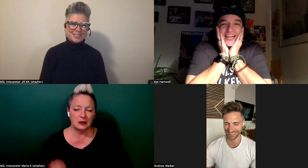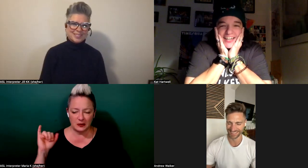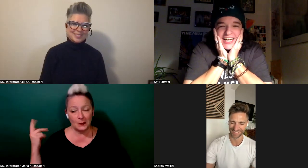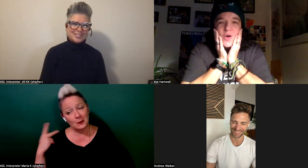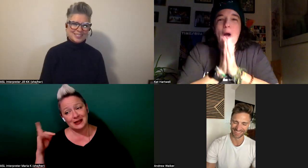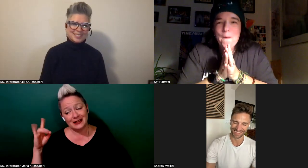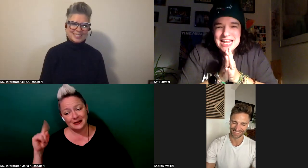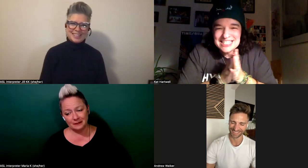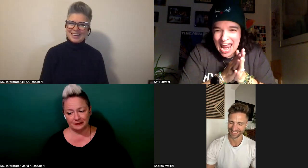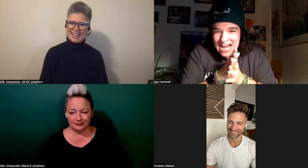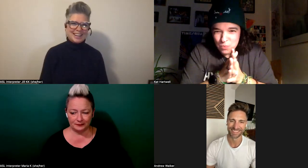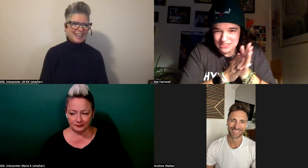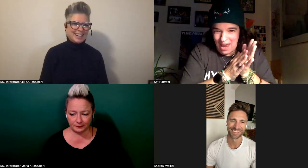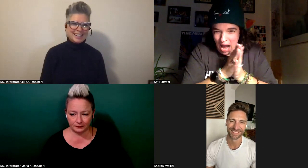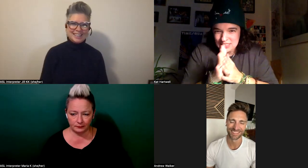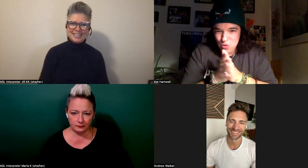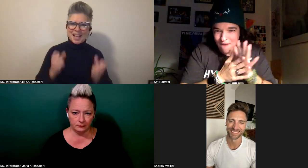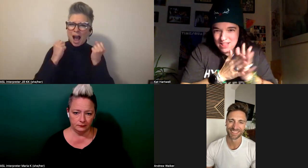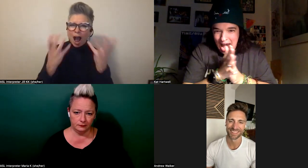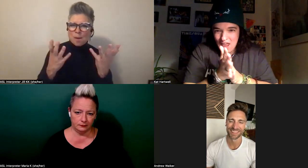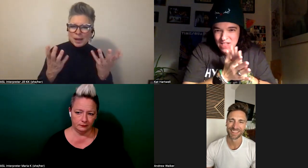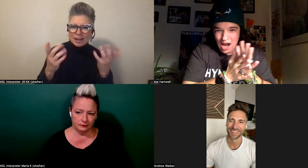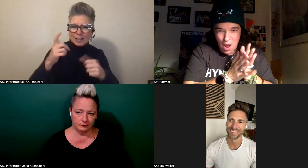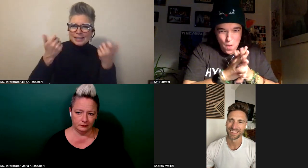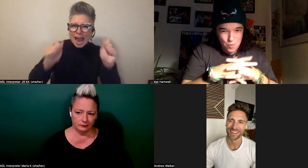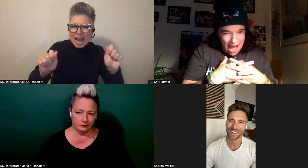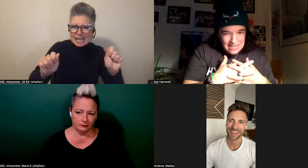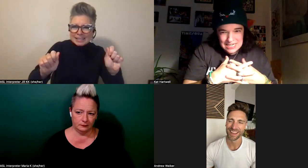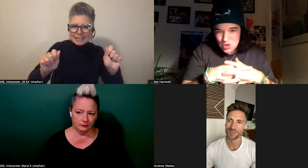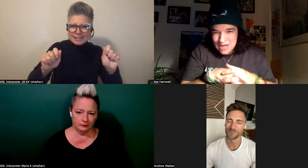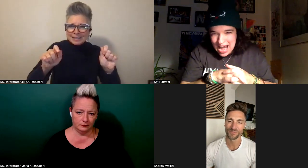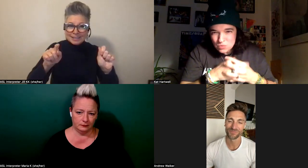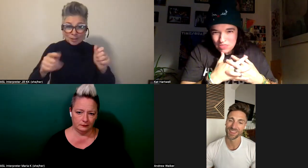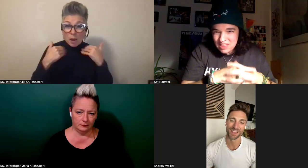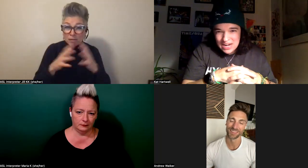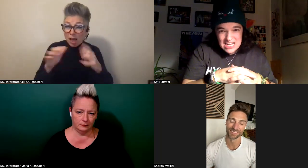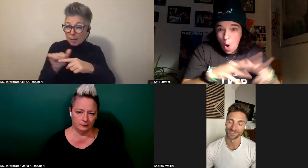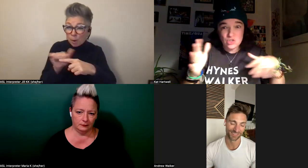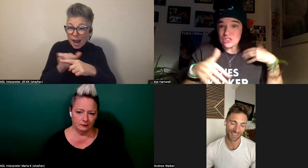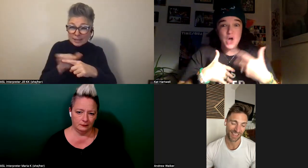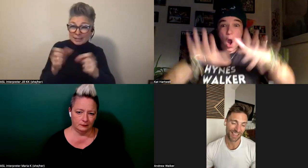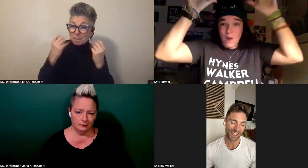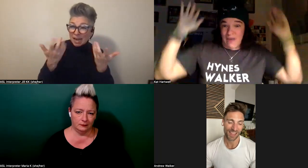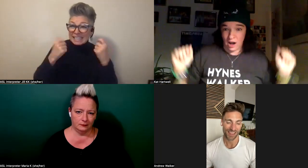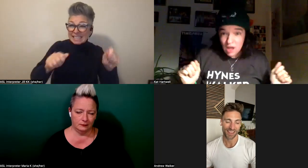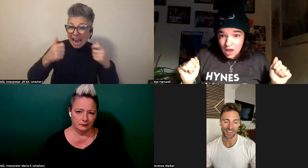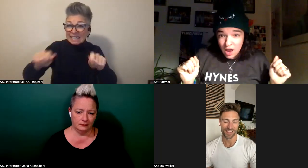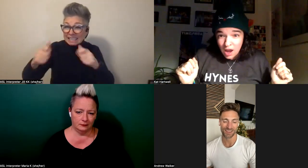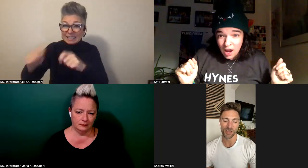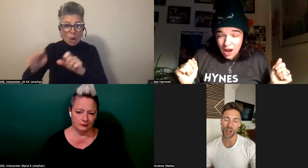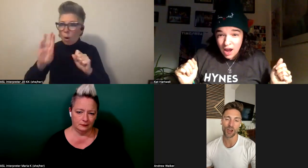it. So how many takes was that? Did you have a lot of like practice or take within the video, or just go with